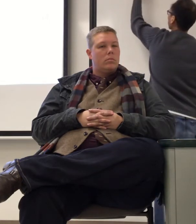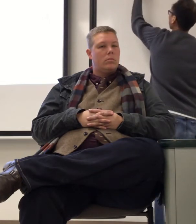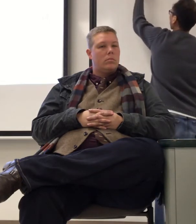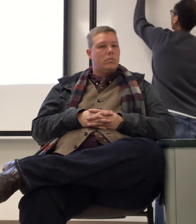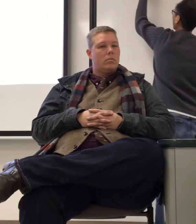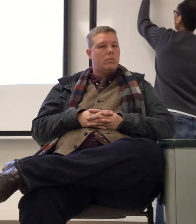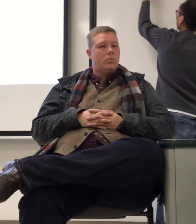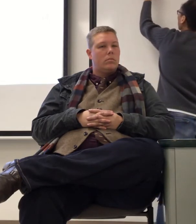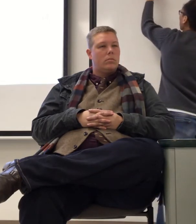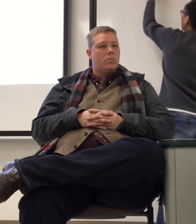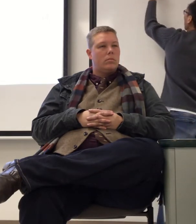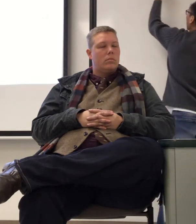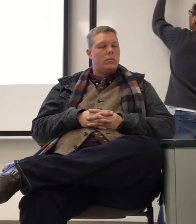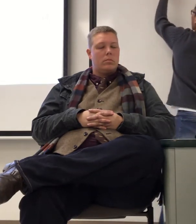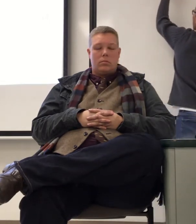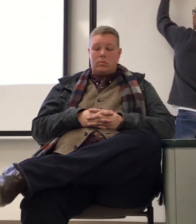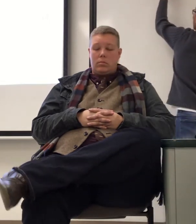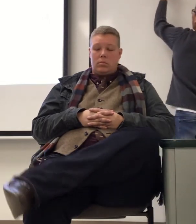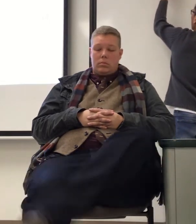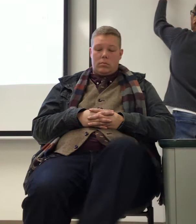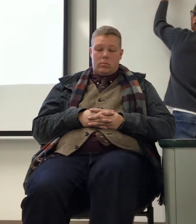Intrinsic